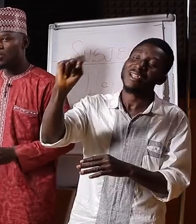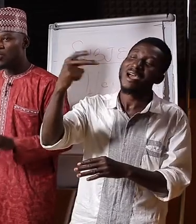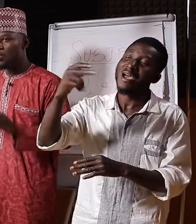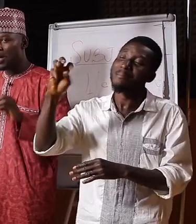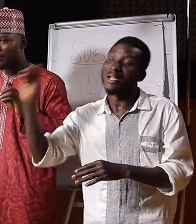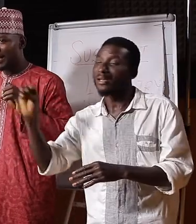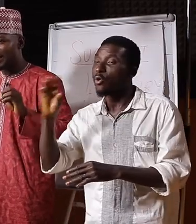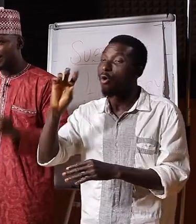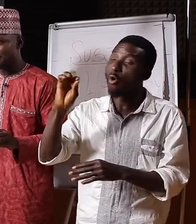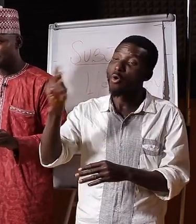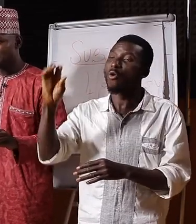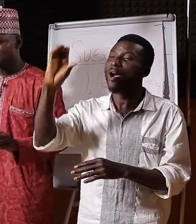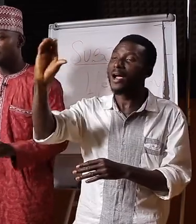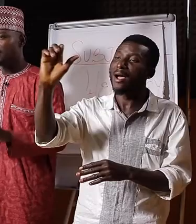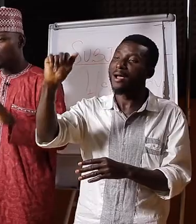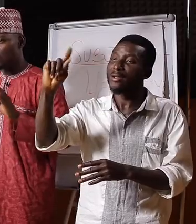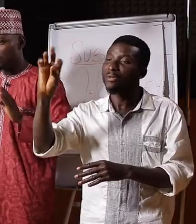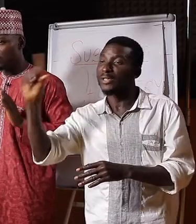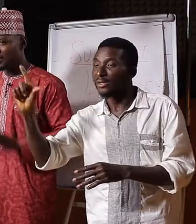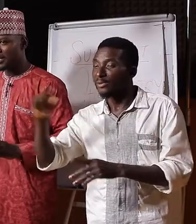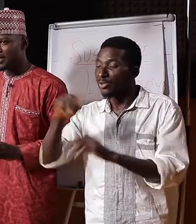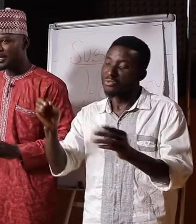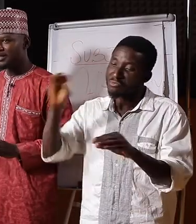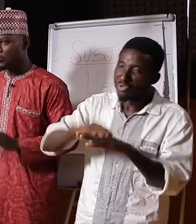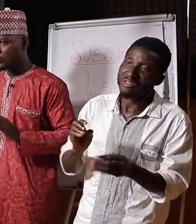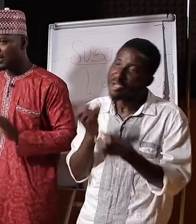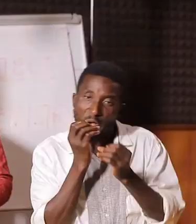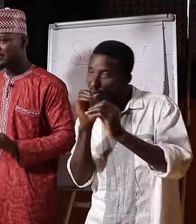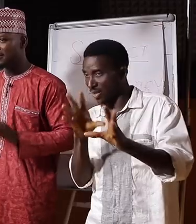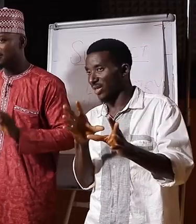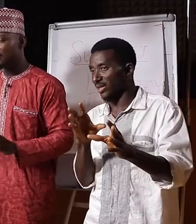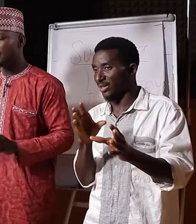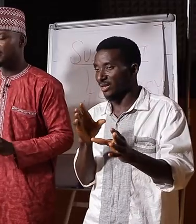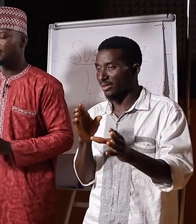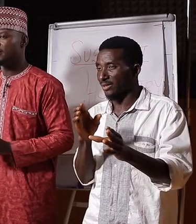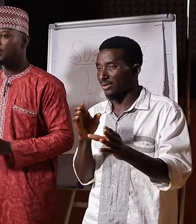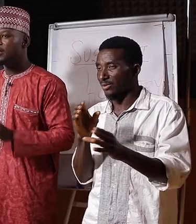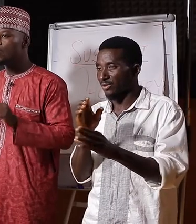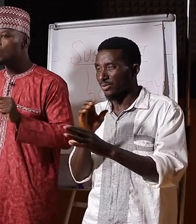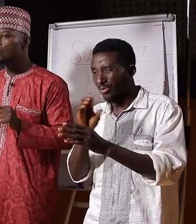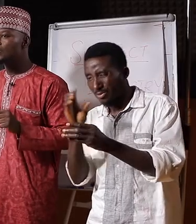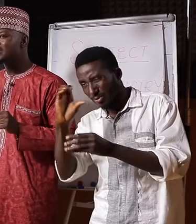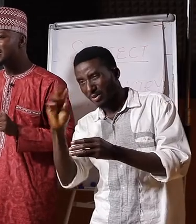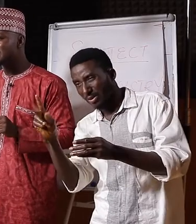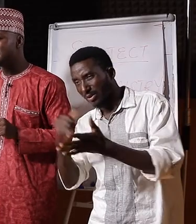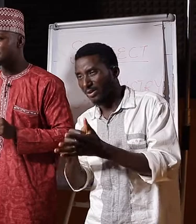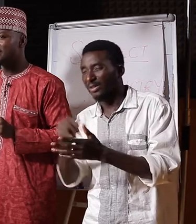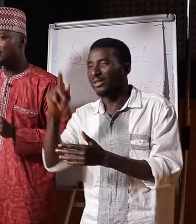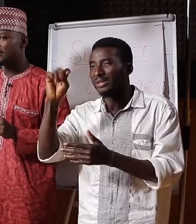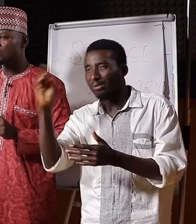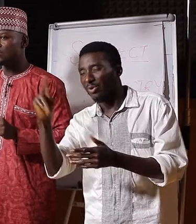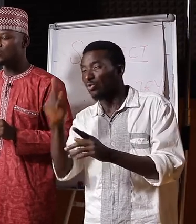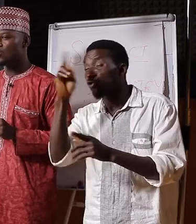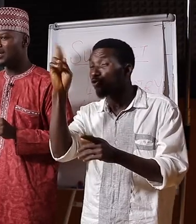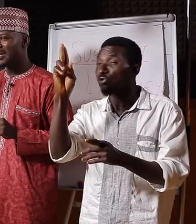cracking. When you apply heat, you crack it thermal. Then when you use catalyst,